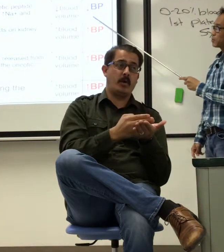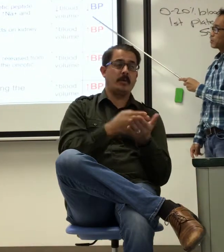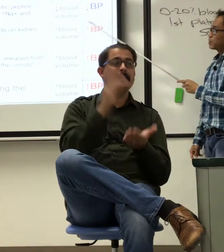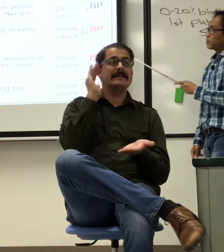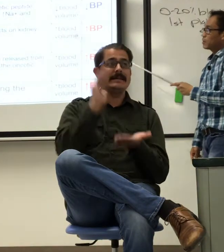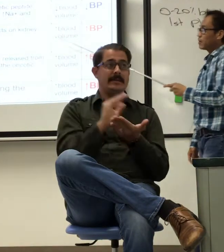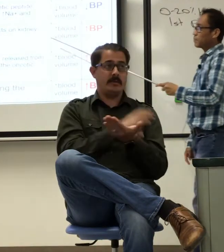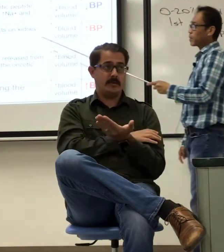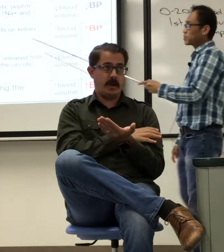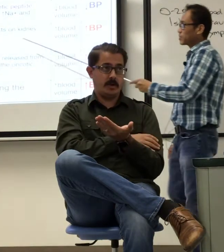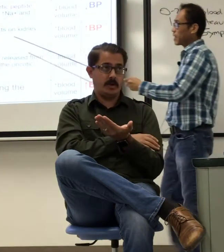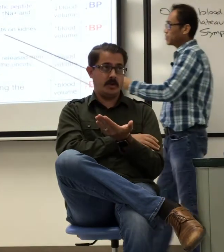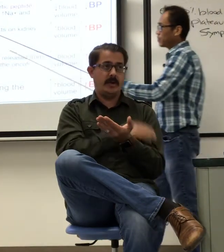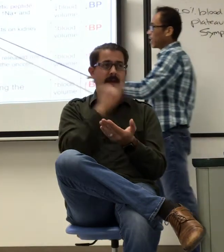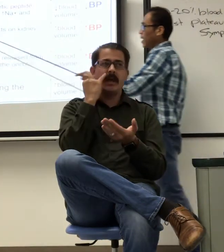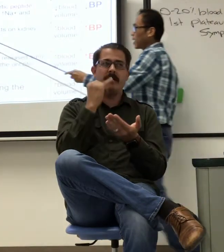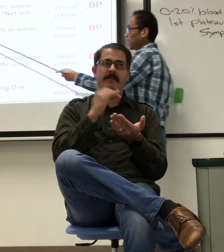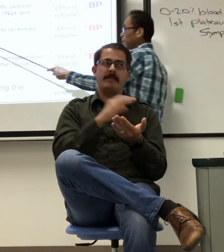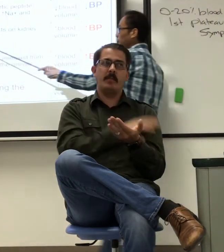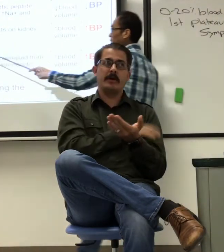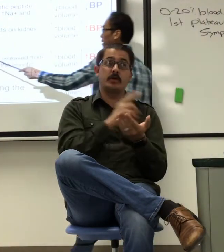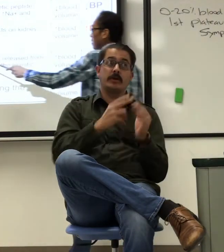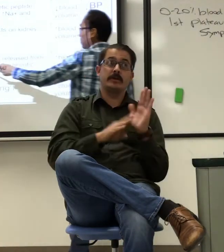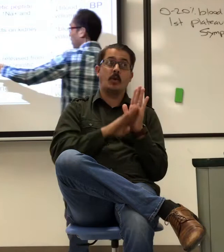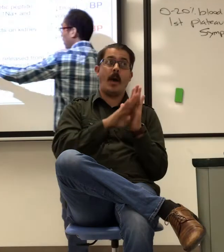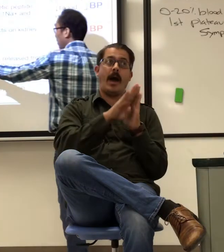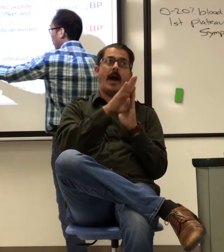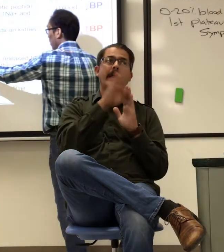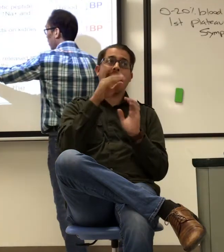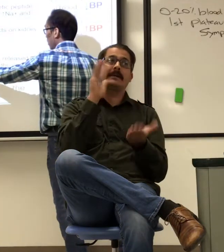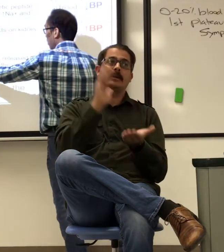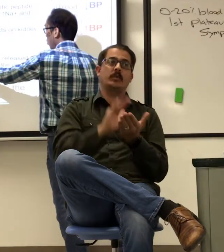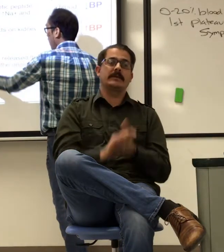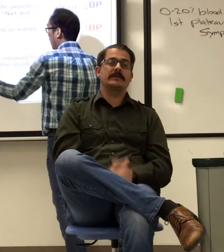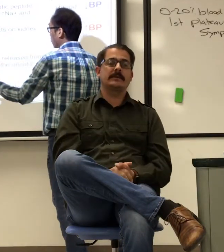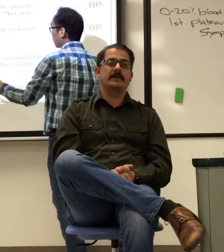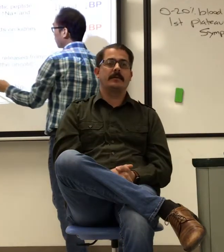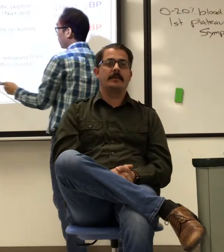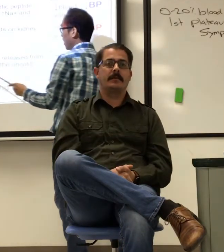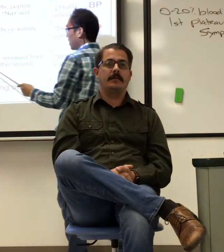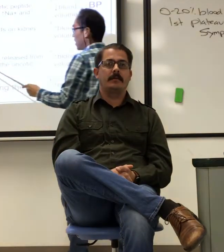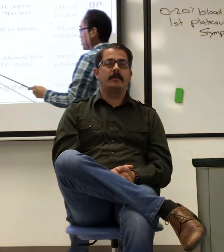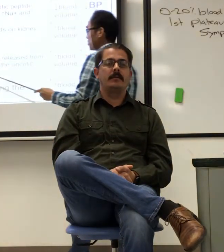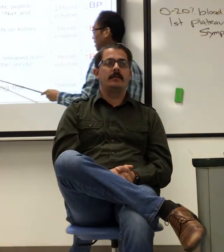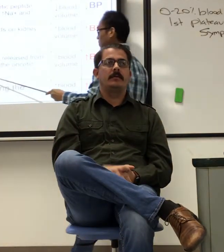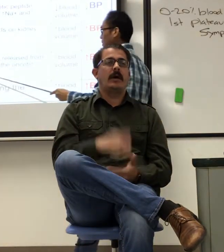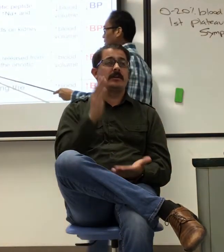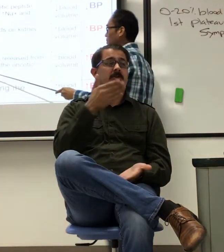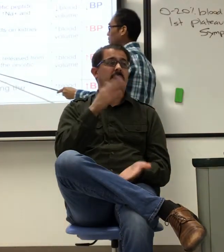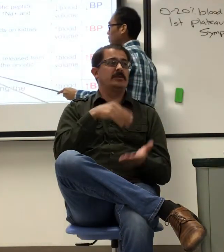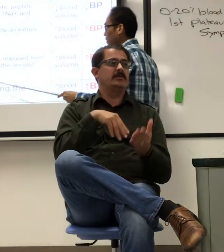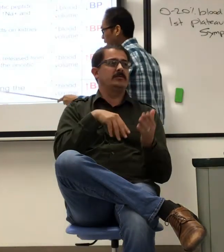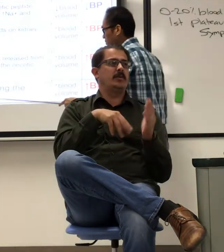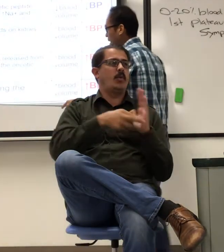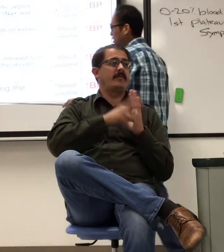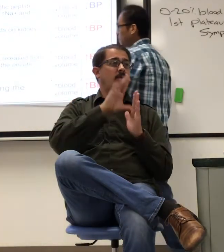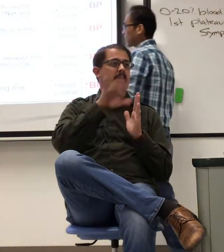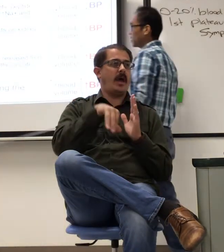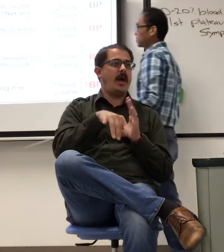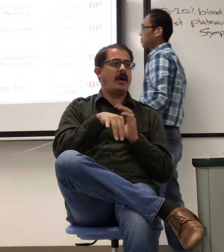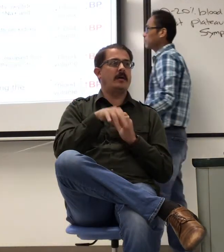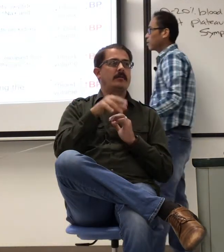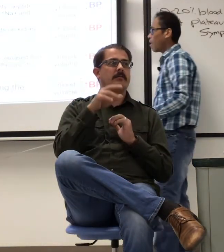pressure if pressure's getting too high. Yeah. Go back and review ADH and EPO and